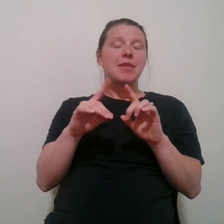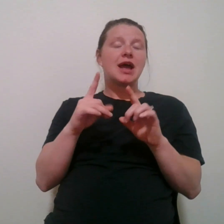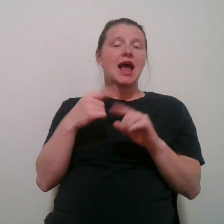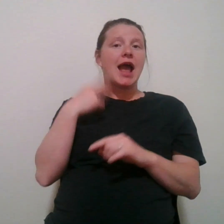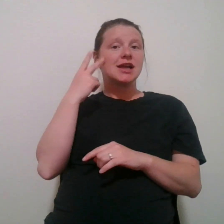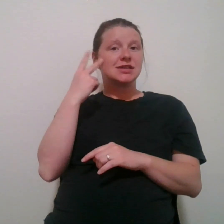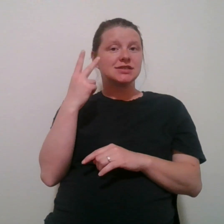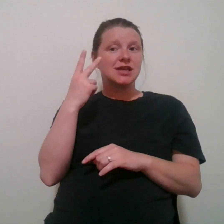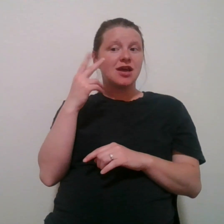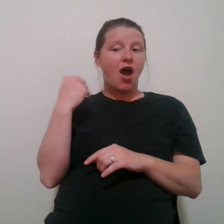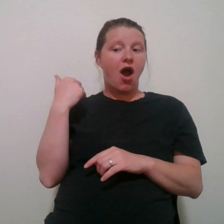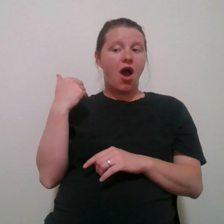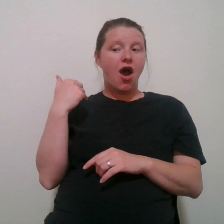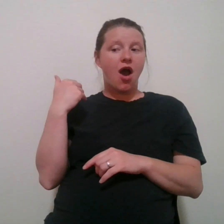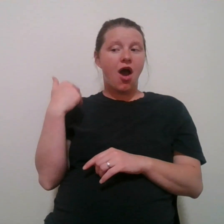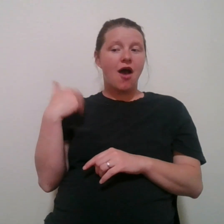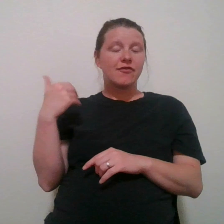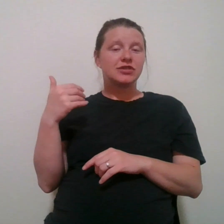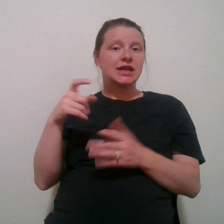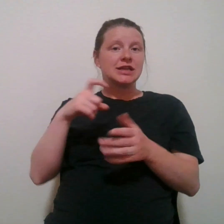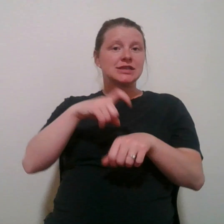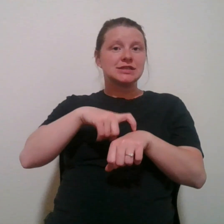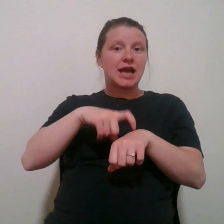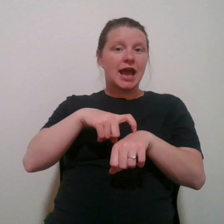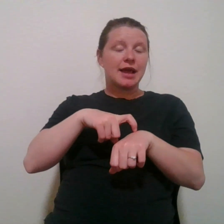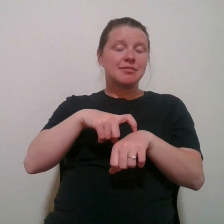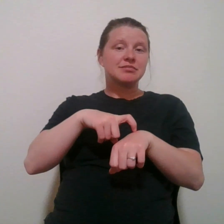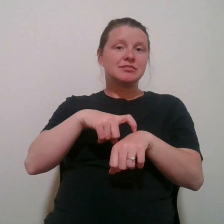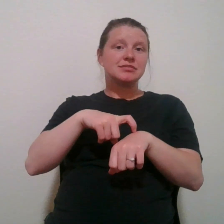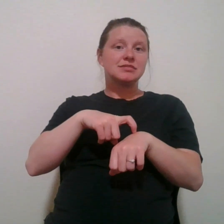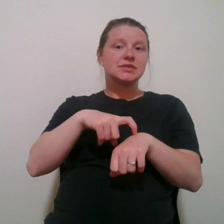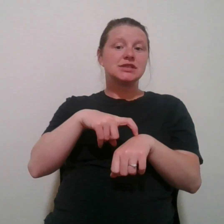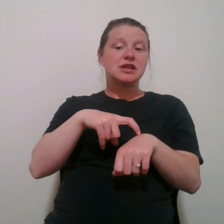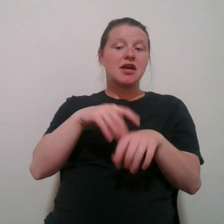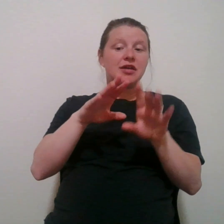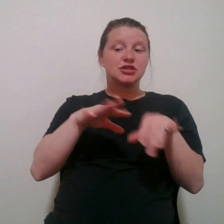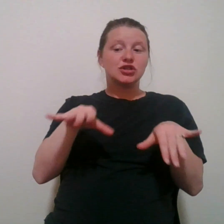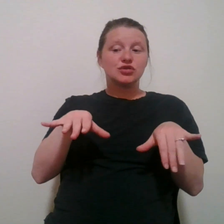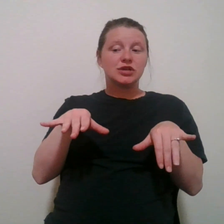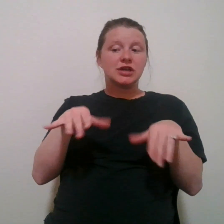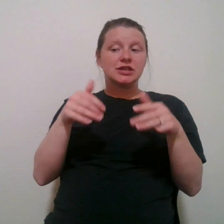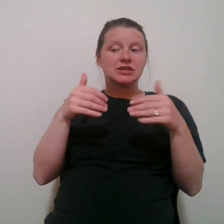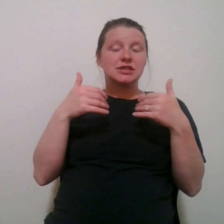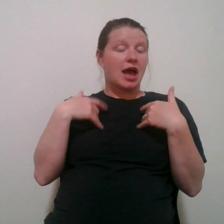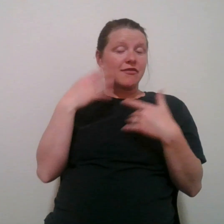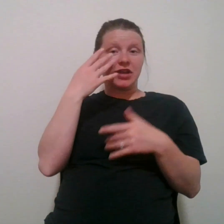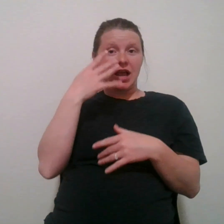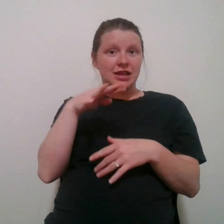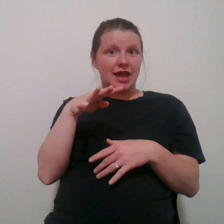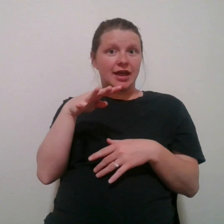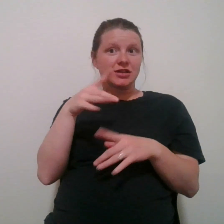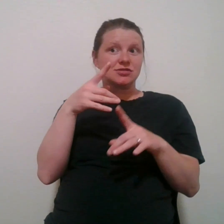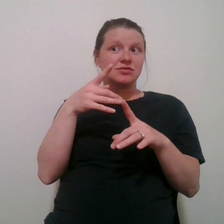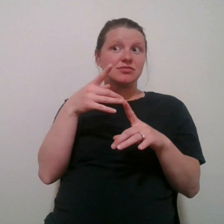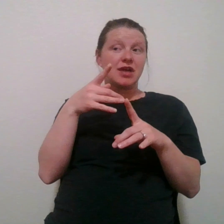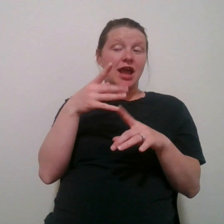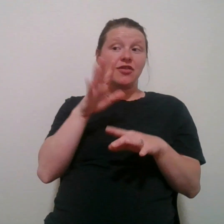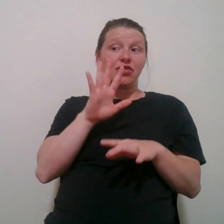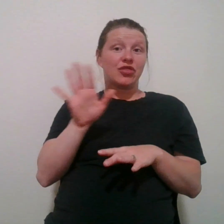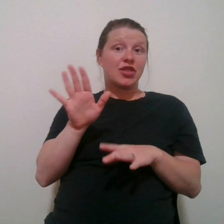both parents. Perhaps they're both working. There's other kinds of neglect, and I think that we shouldn't